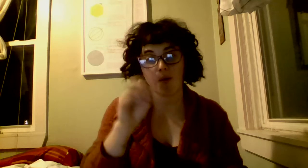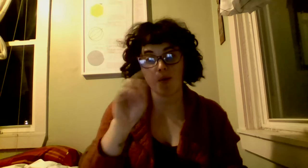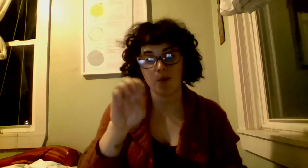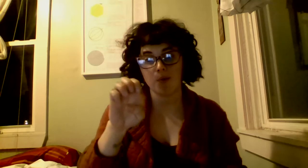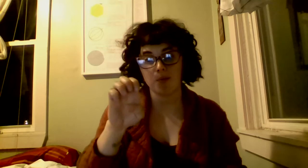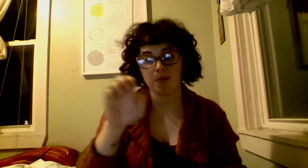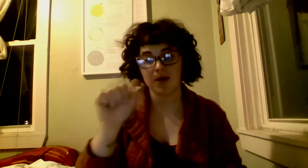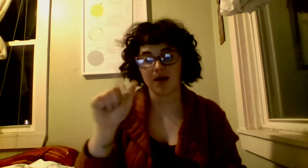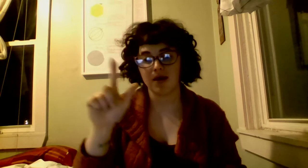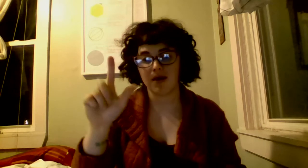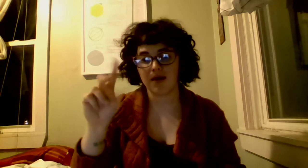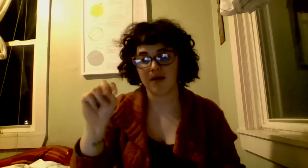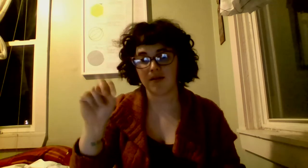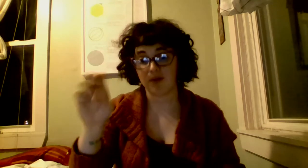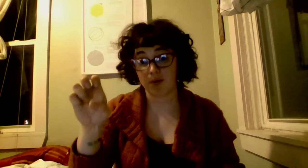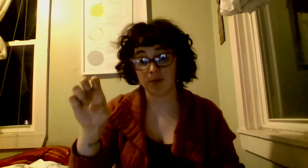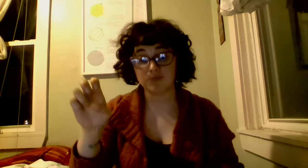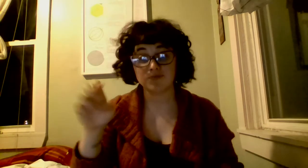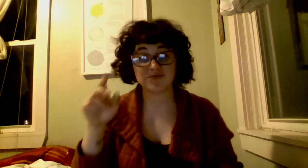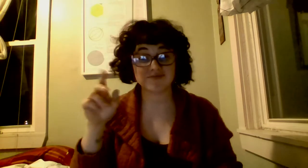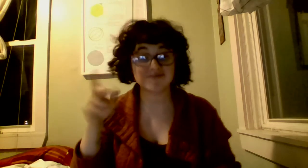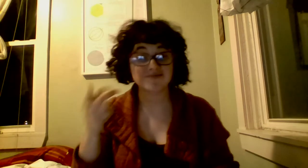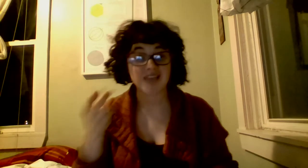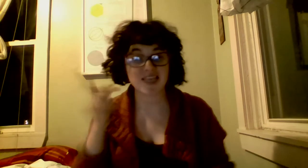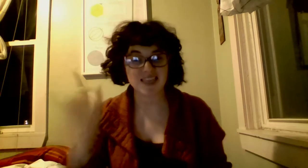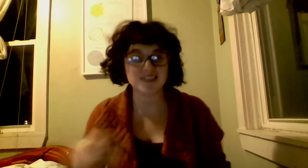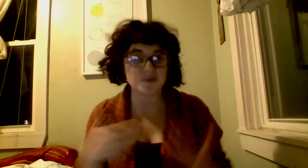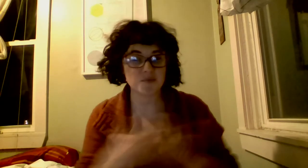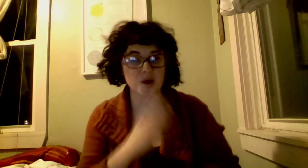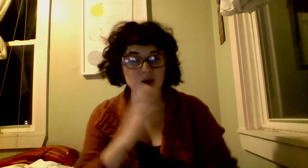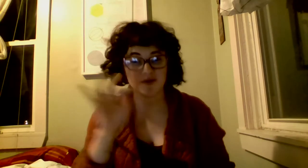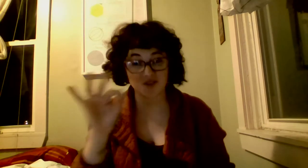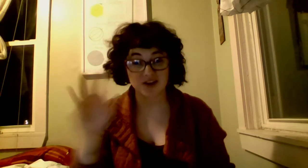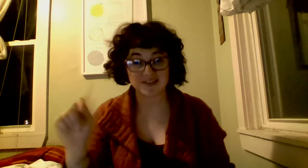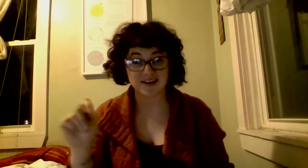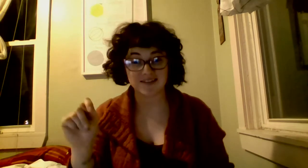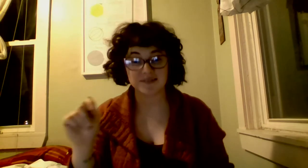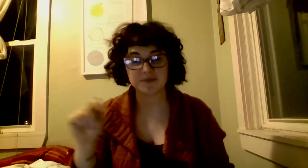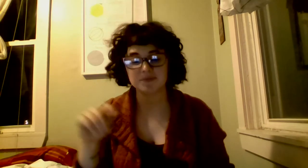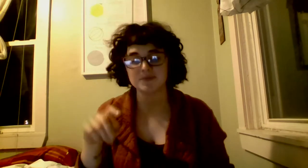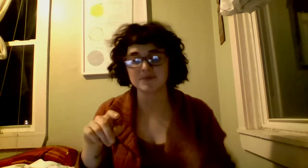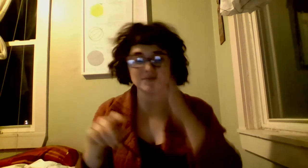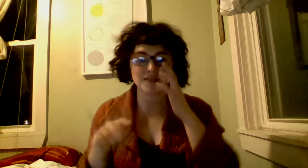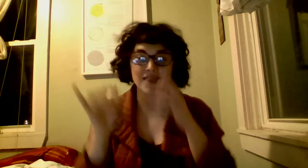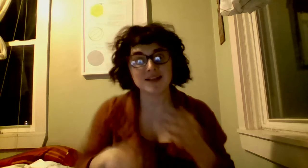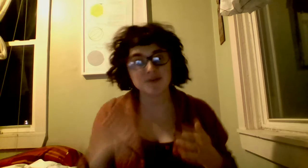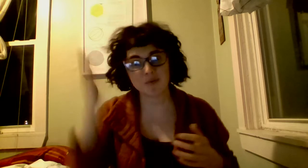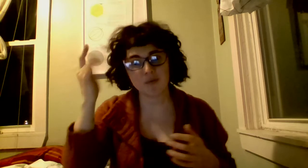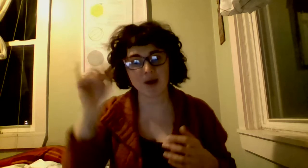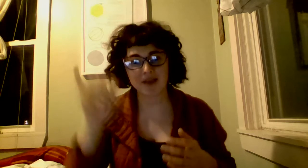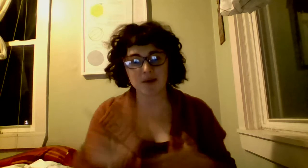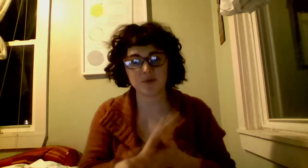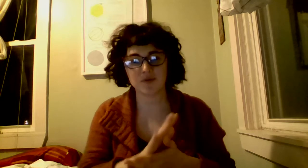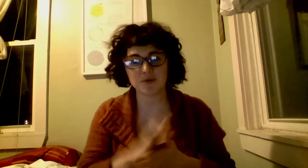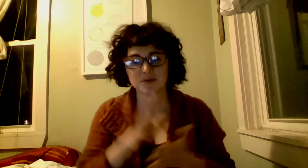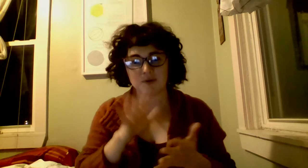so popular, because there's something, you know. So they're always the number 3 that's repeated. Things tend to happen